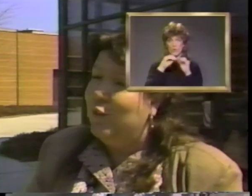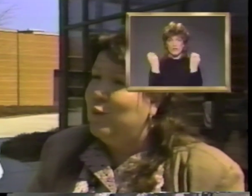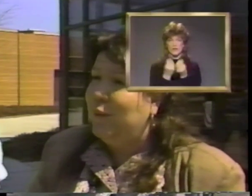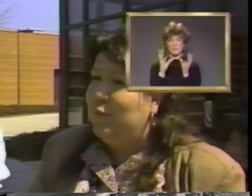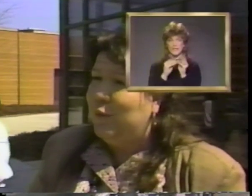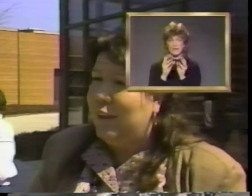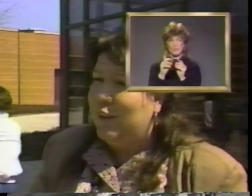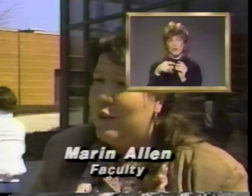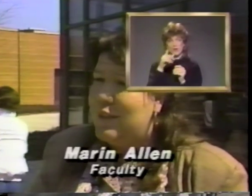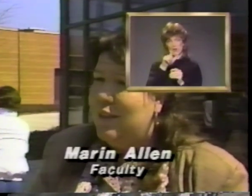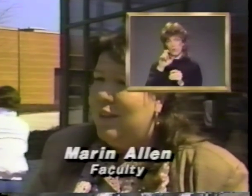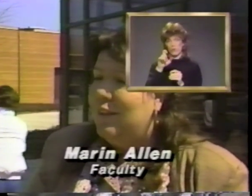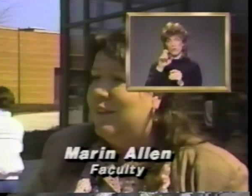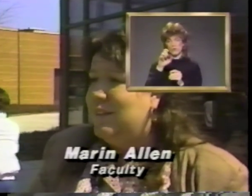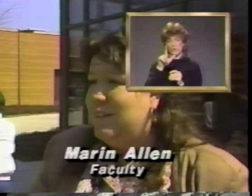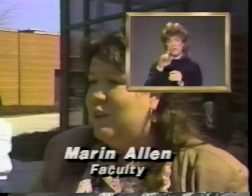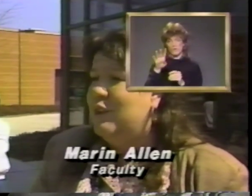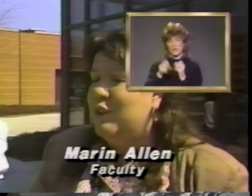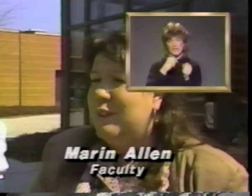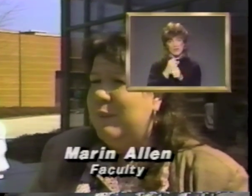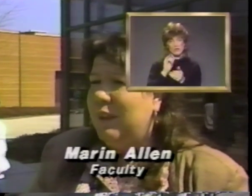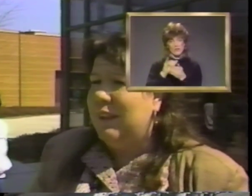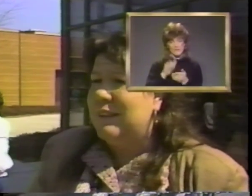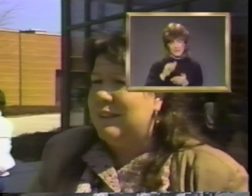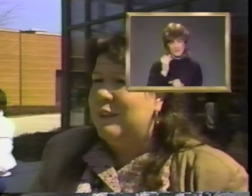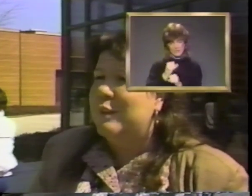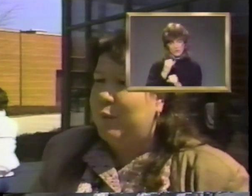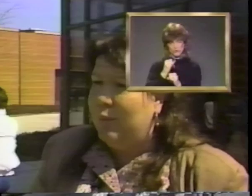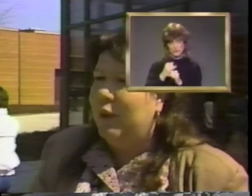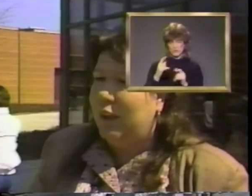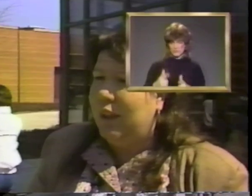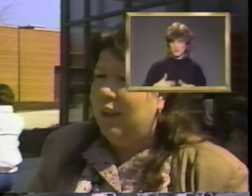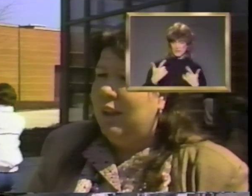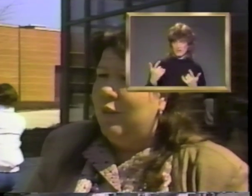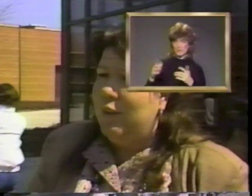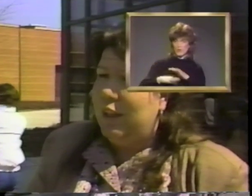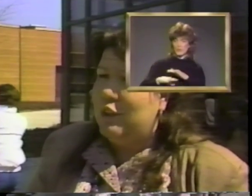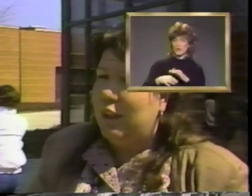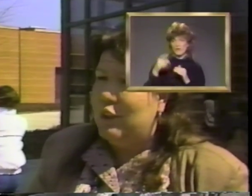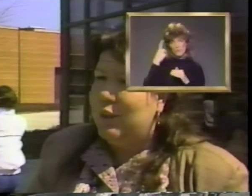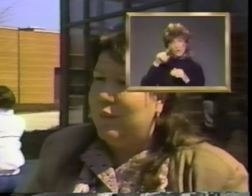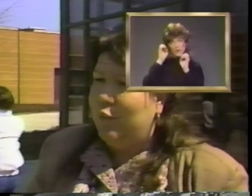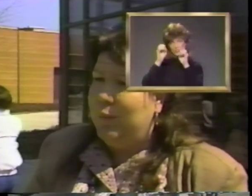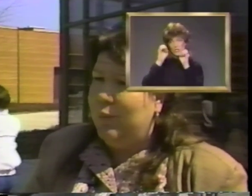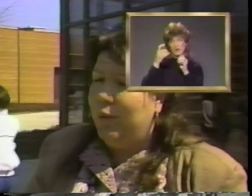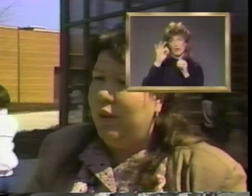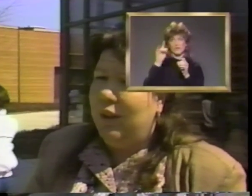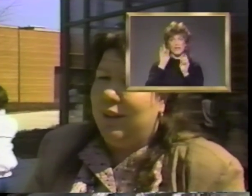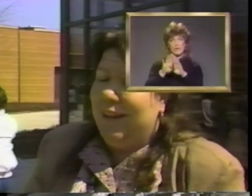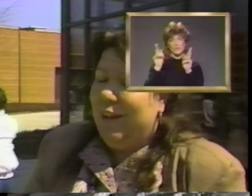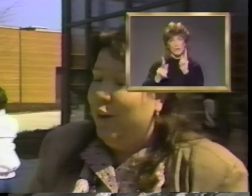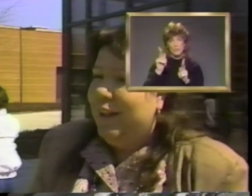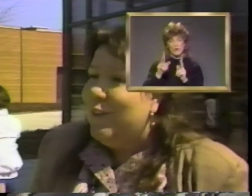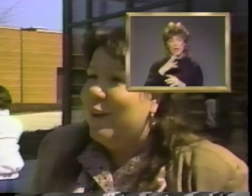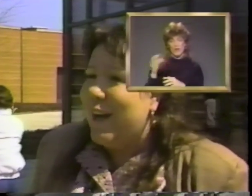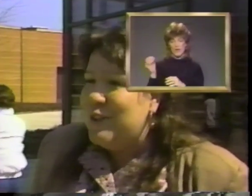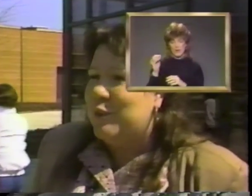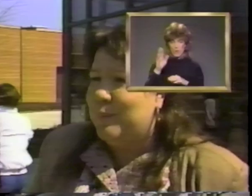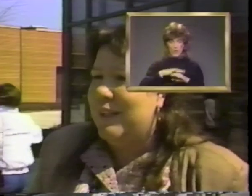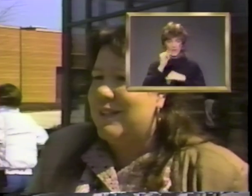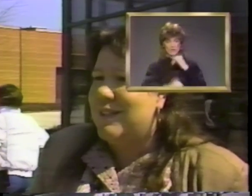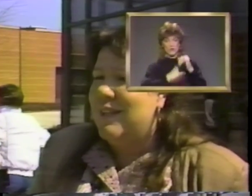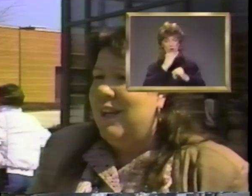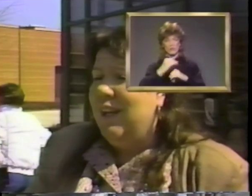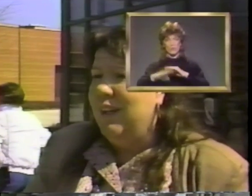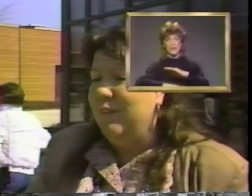been 124 years that this institution has been in existence primarily for the education of deaf people and on an